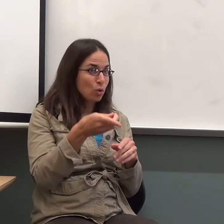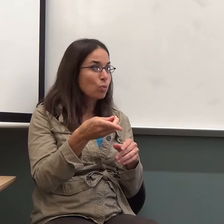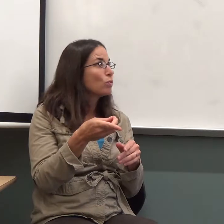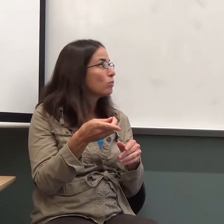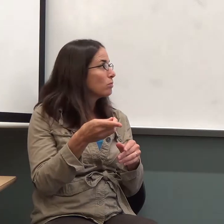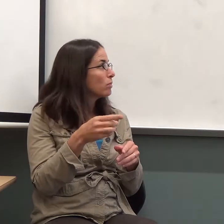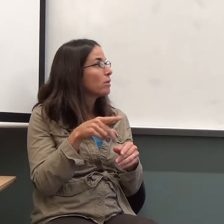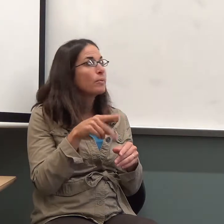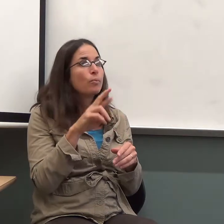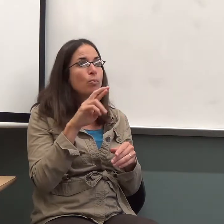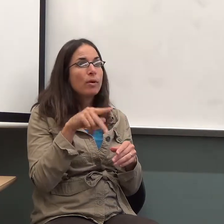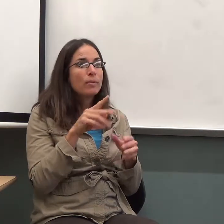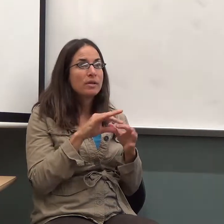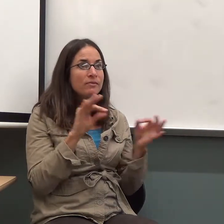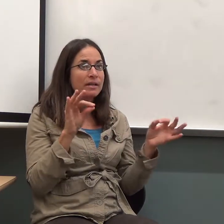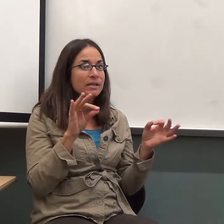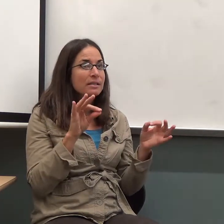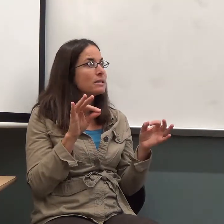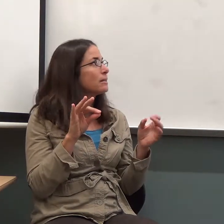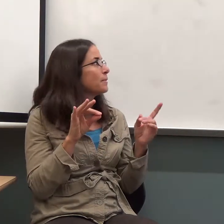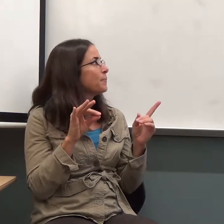phrase. Why is this word that there?